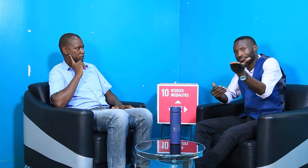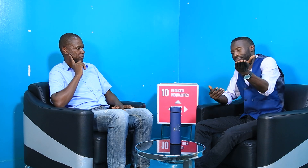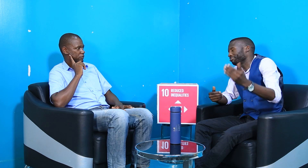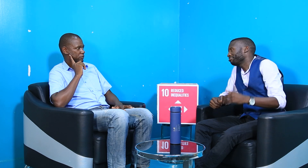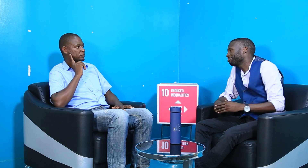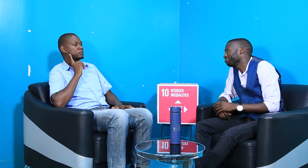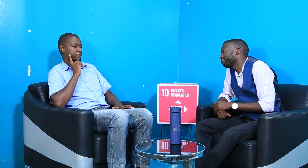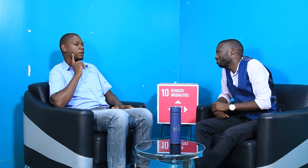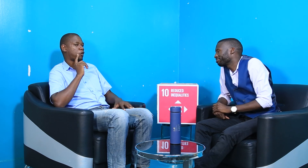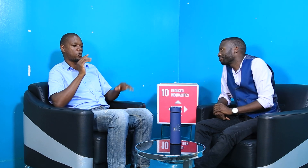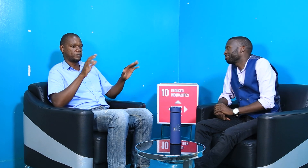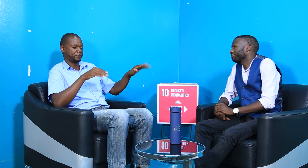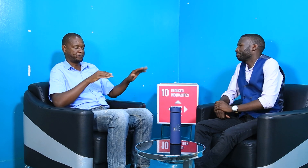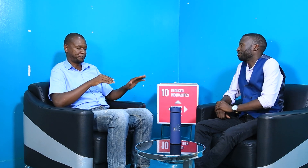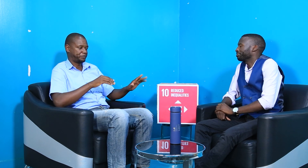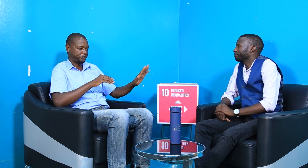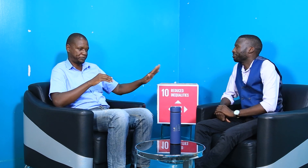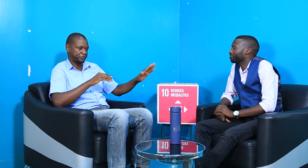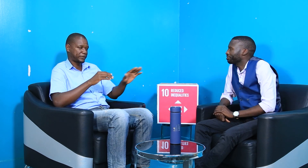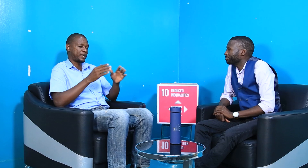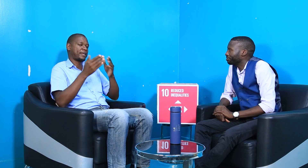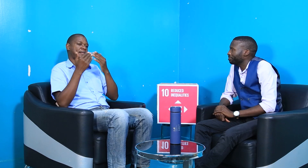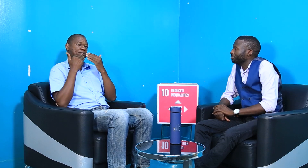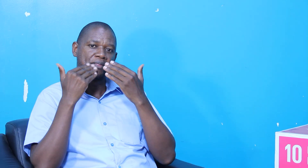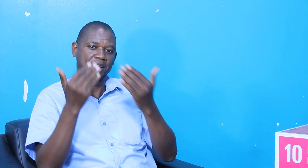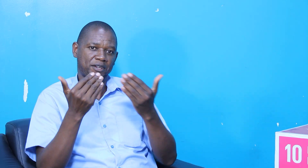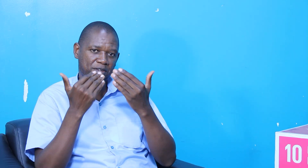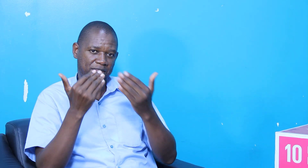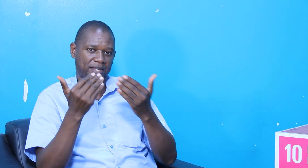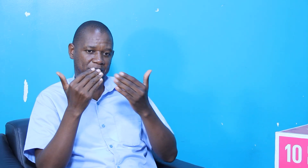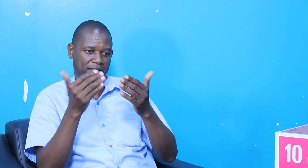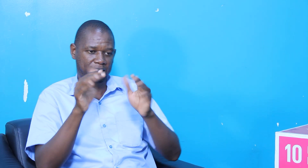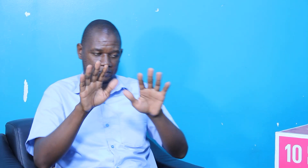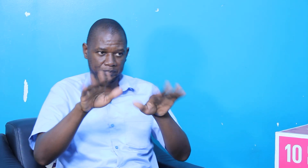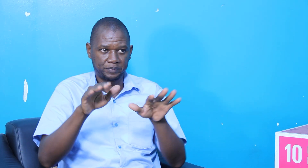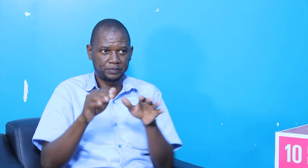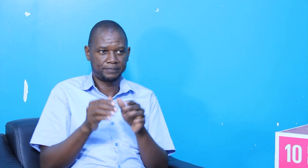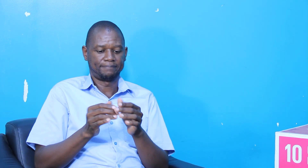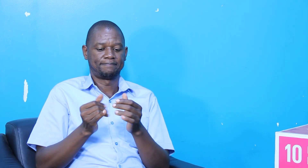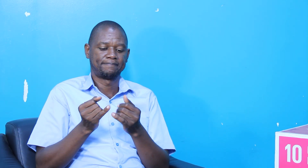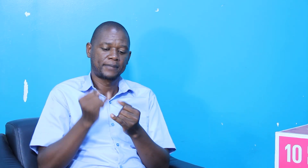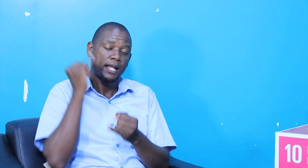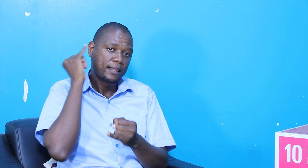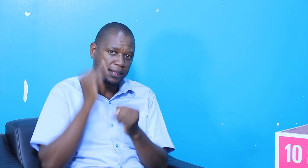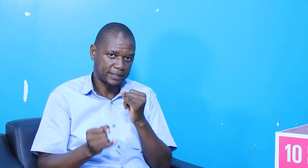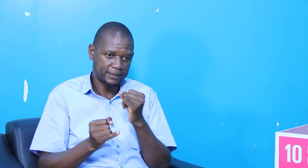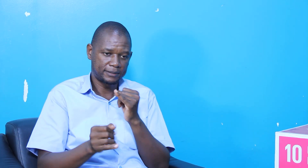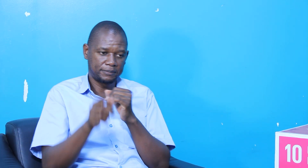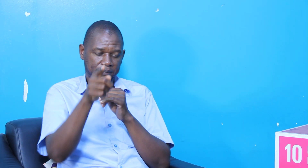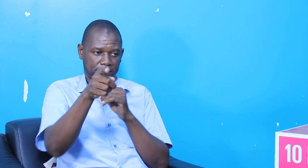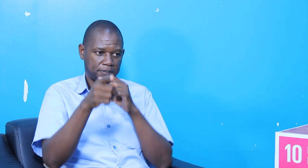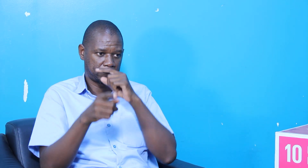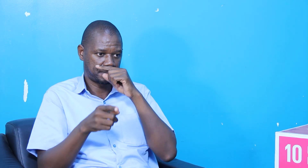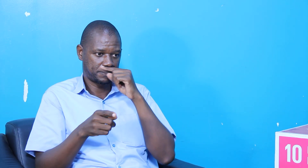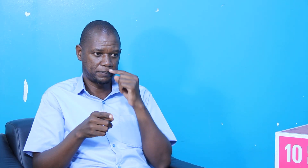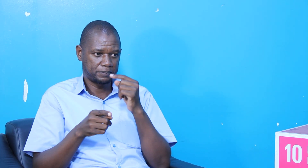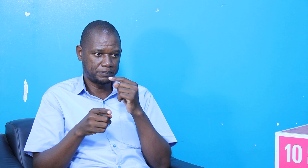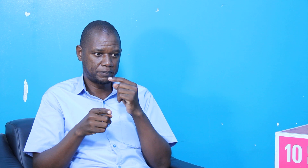give some advice to the members, to the viewers out there. What should they do? Oh, thank you very much.